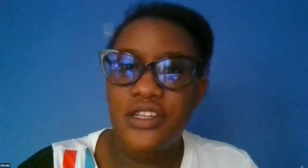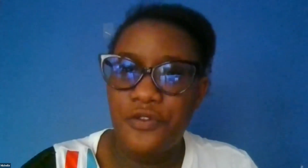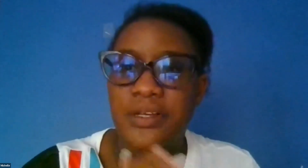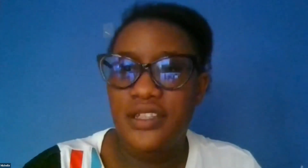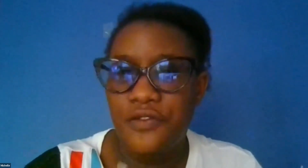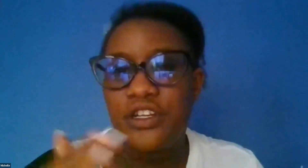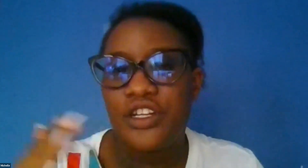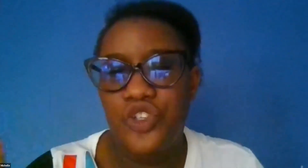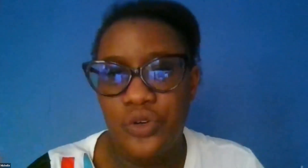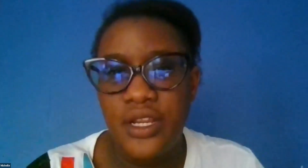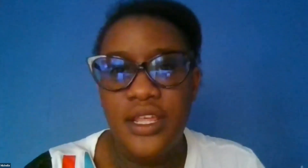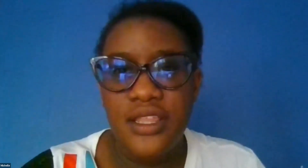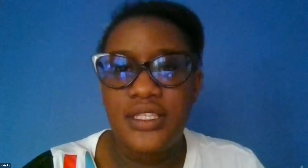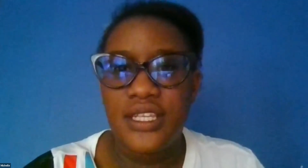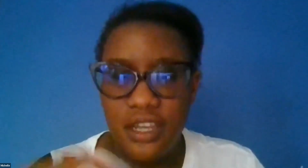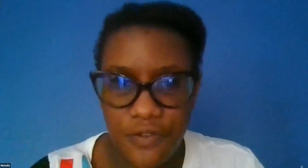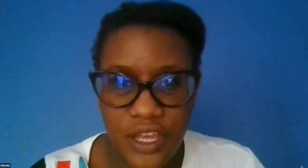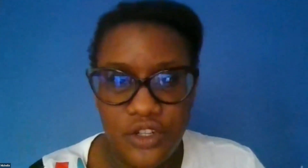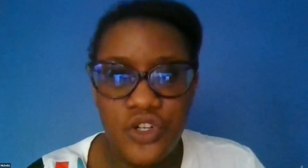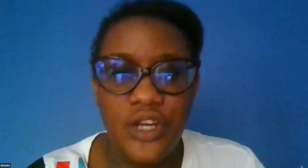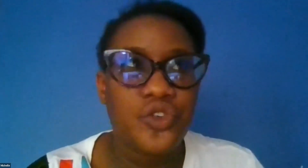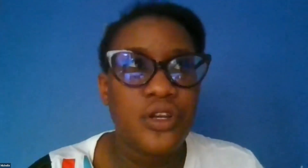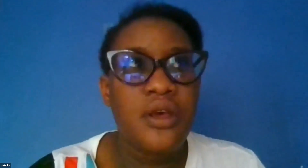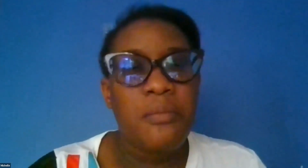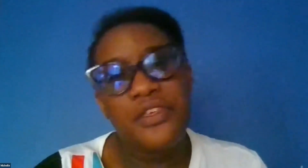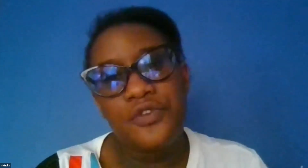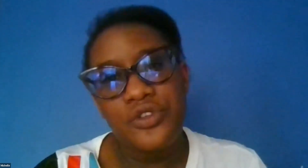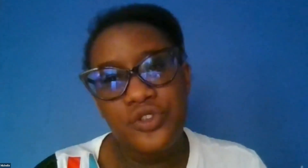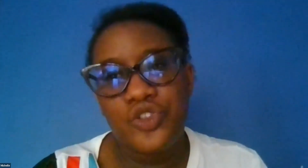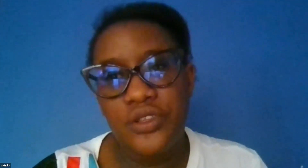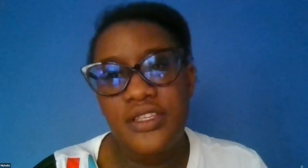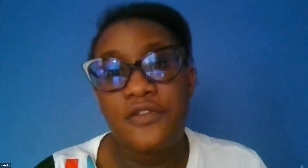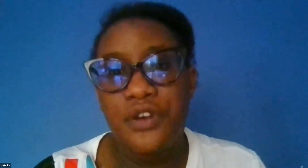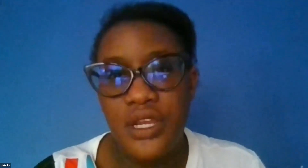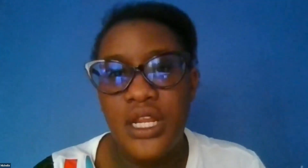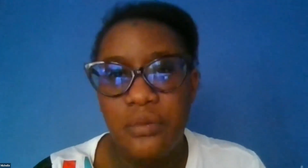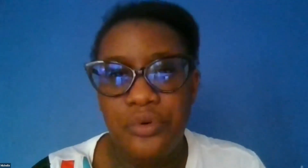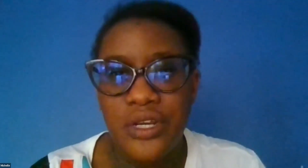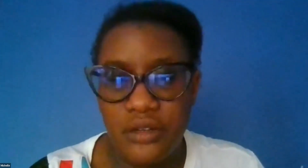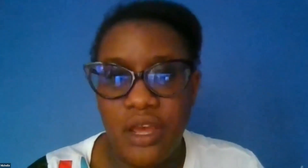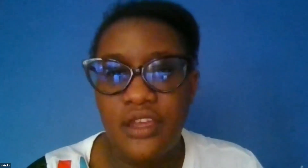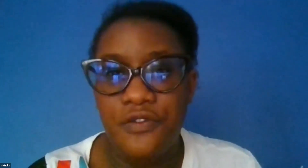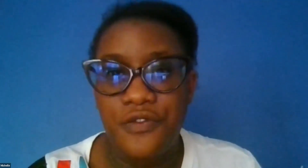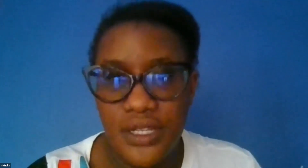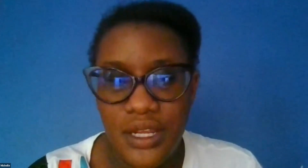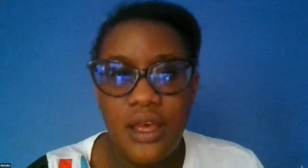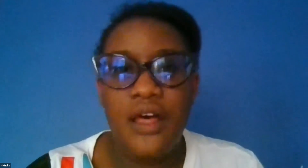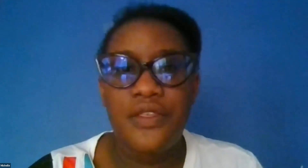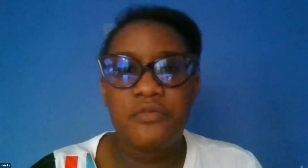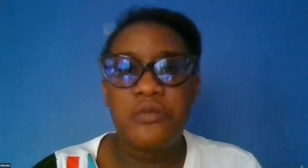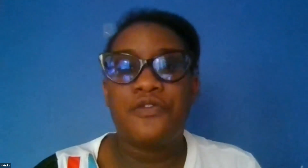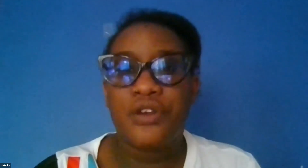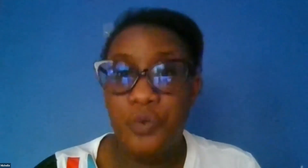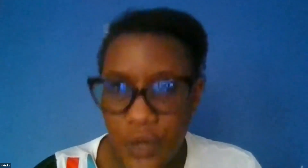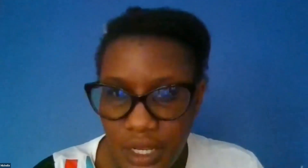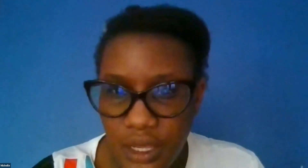traction, DevOps has definitely shown there's significant traction, but they've also shown there's a very clear product market fit,